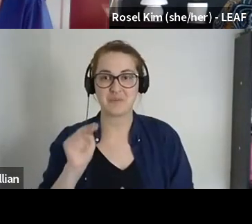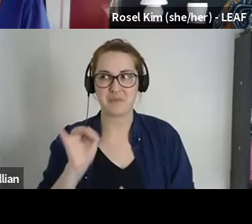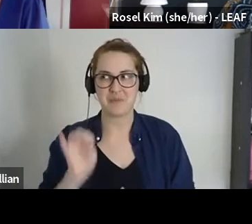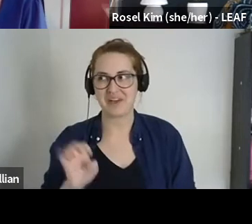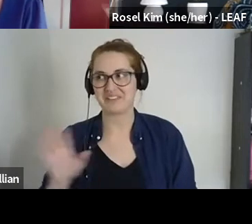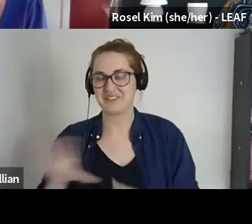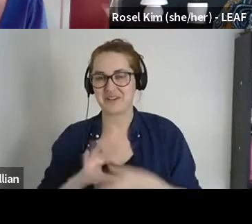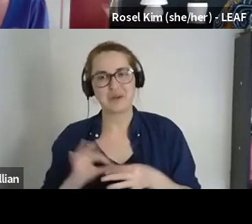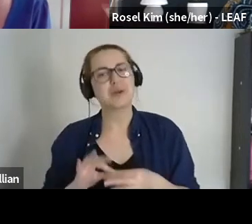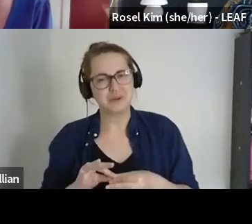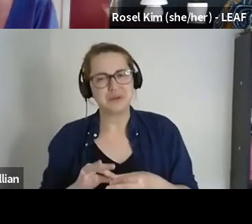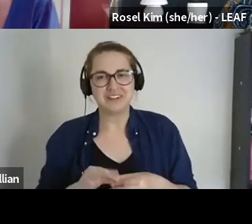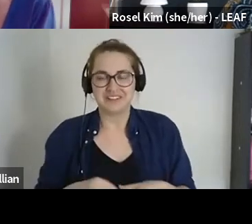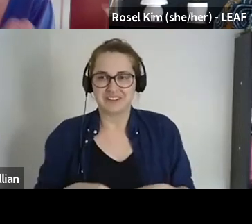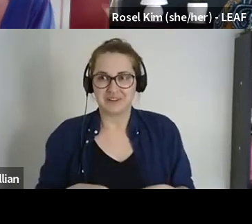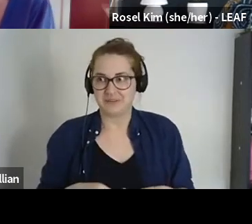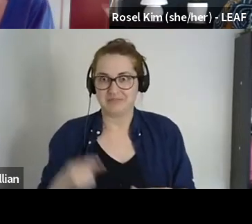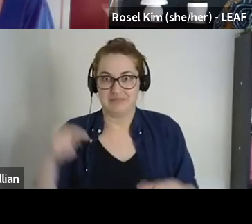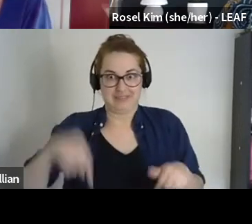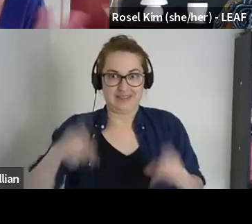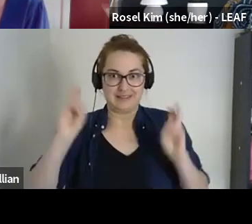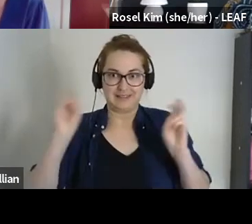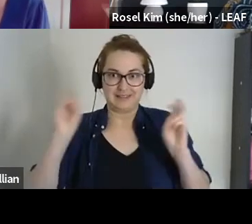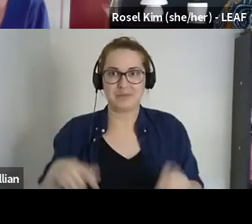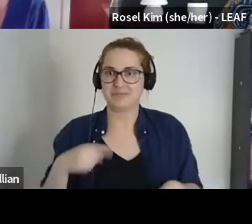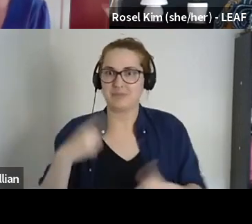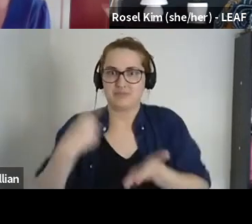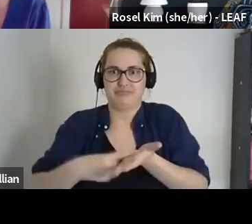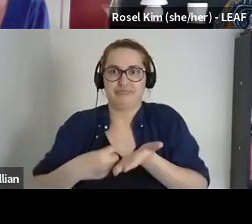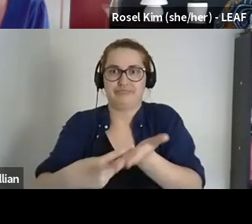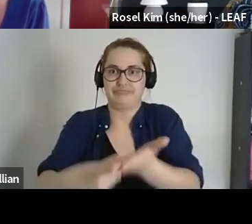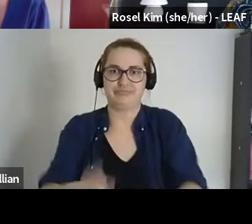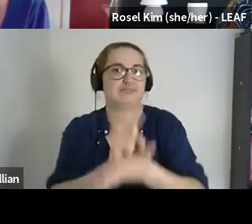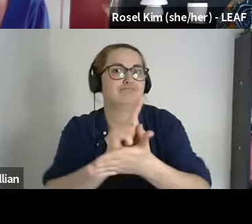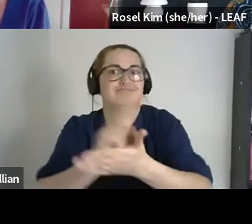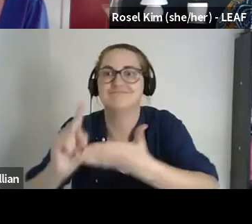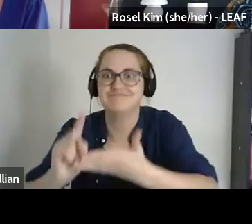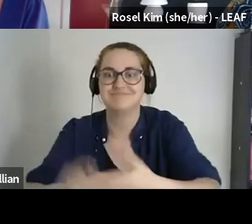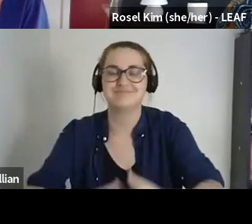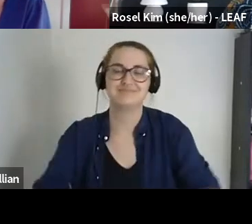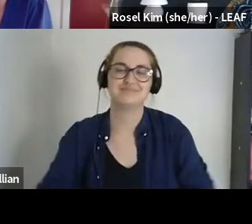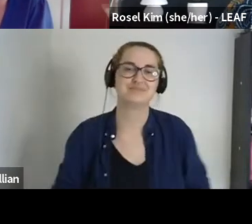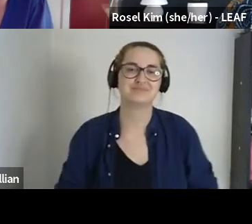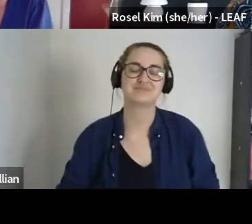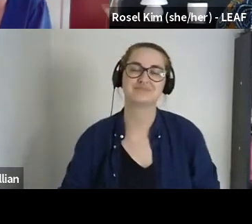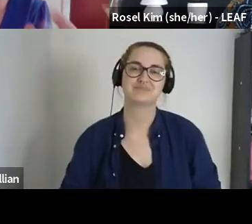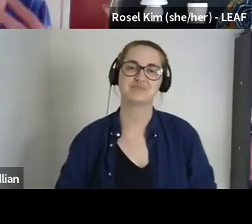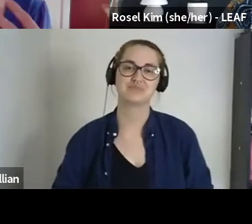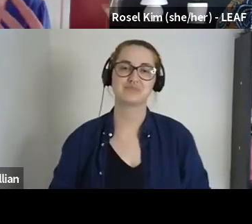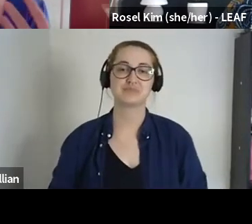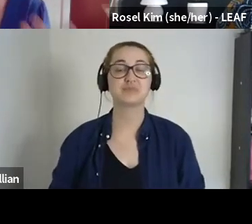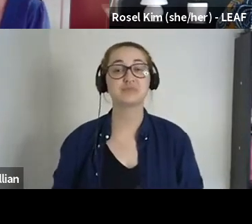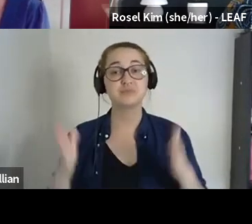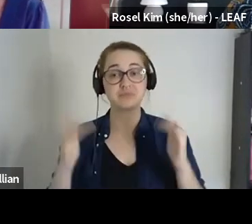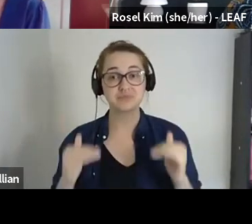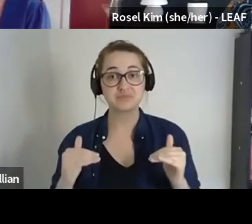discussion. So, but I want to get to some other questions and have time for some from the audience as well. So one of the things